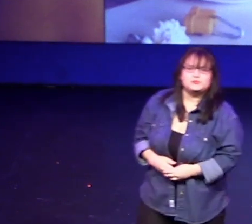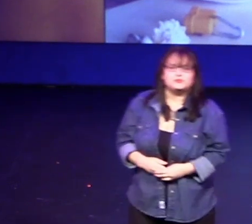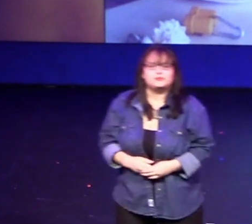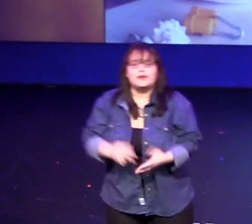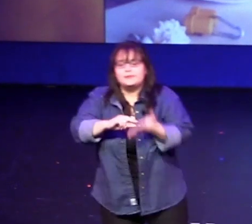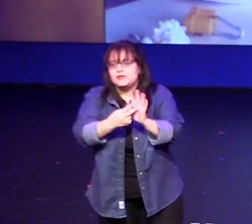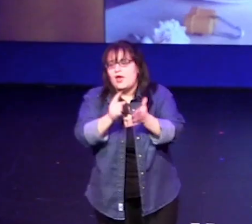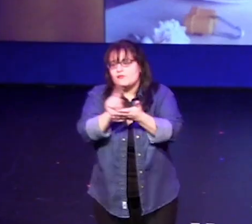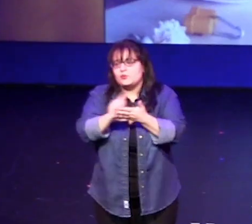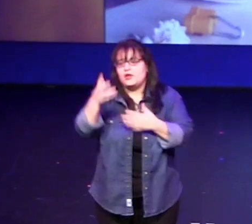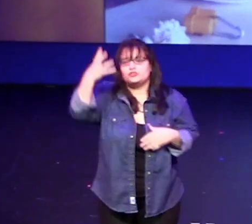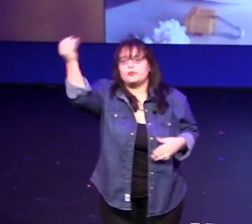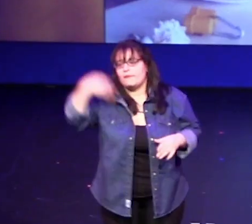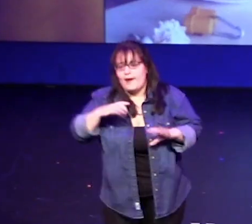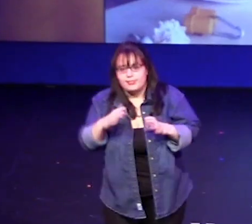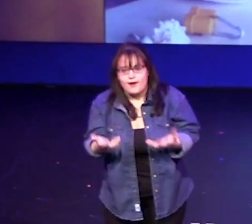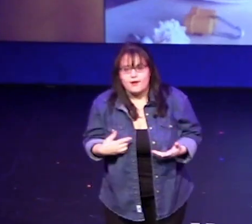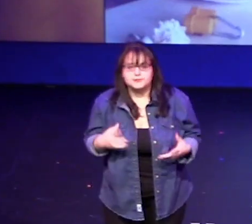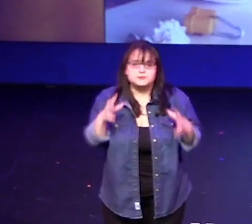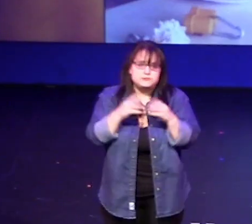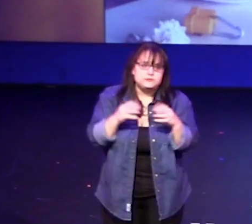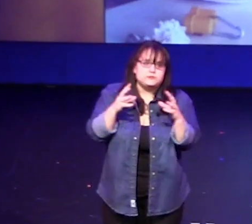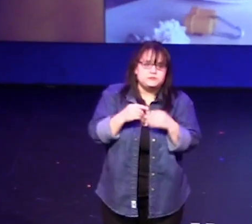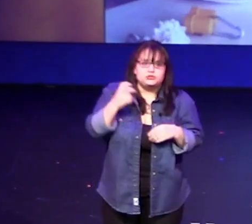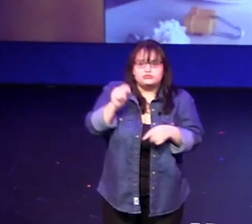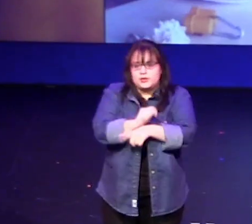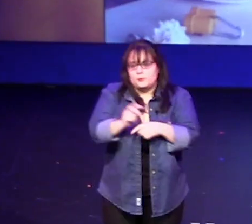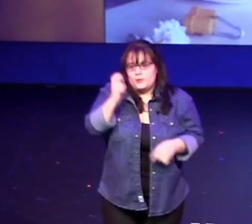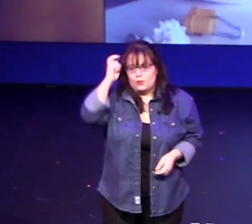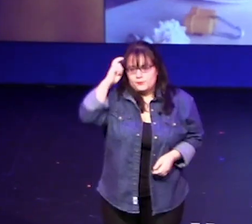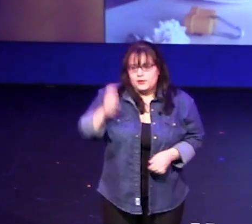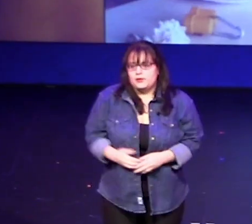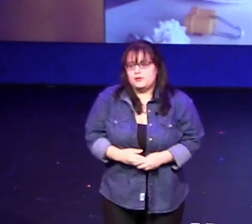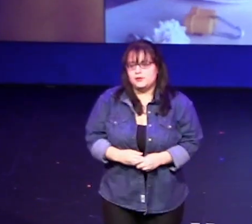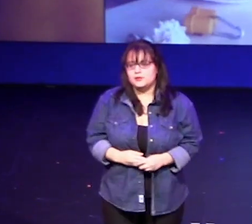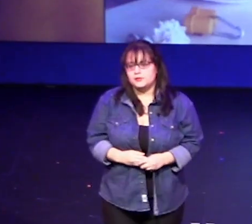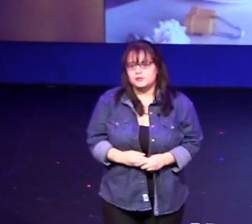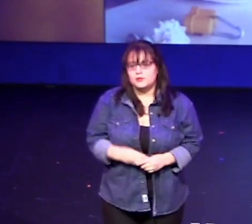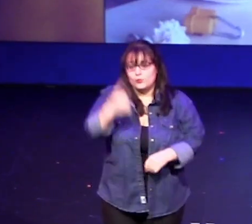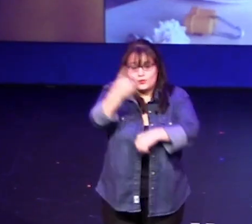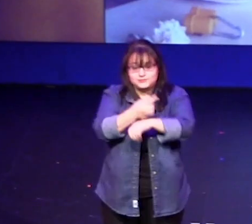I did have a teacher of the deaf. I was pulled out of my regular classes every week to do speech therapy because I